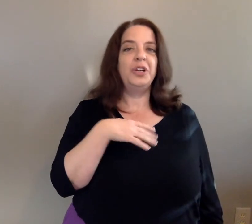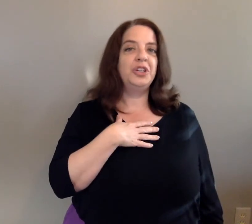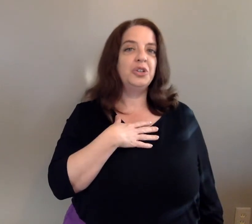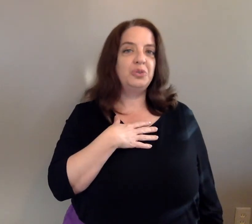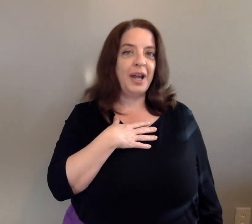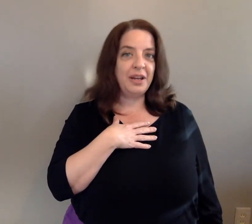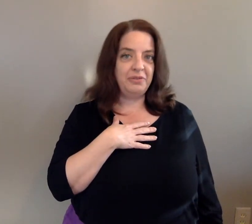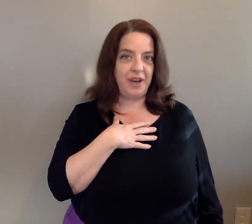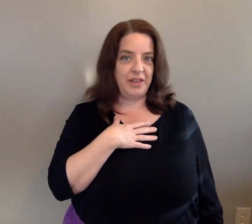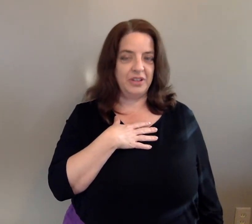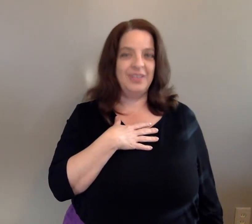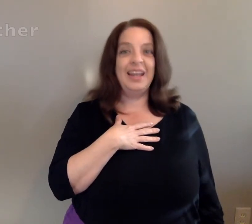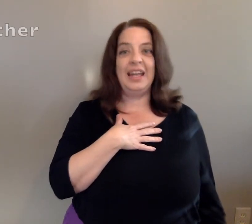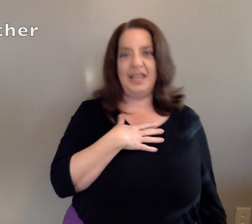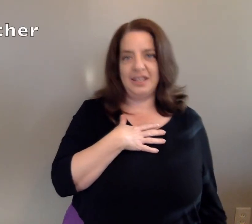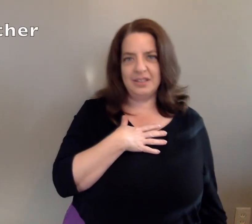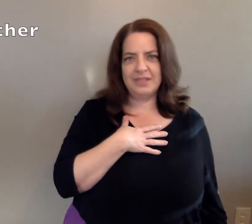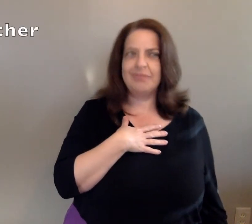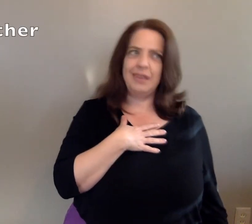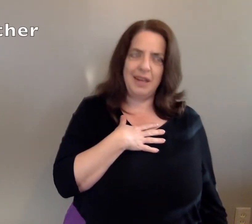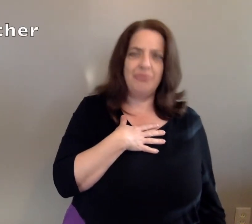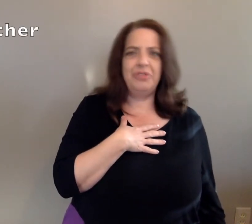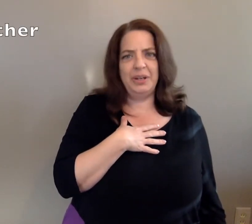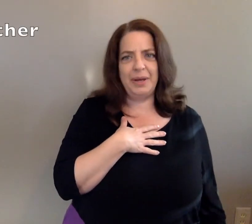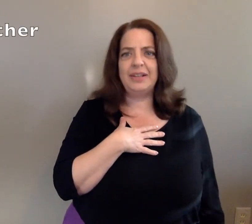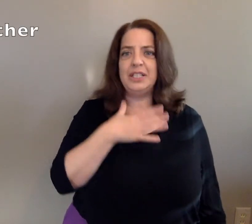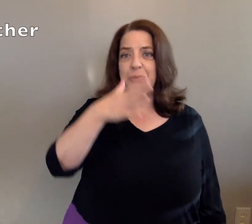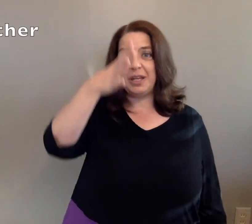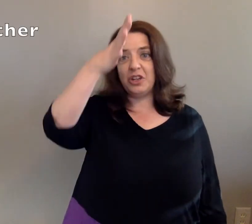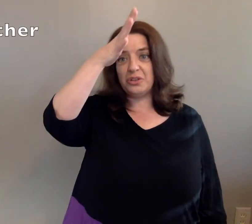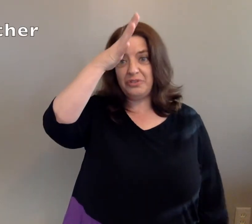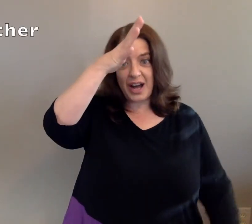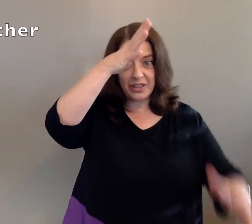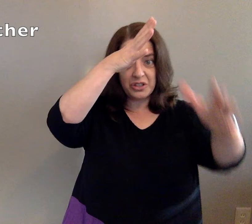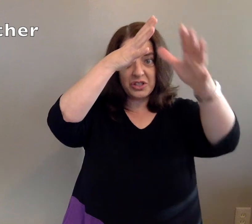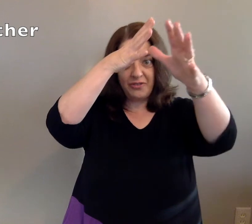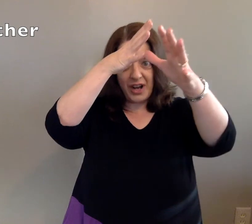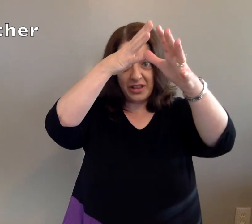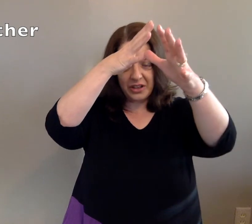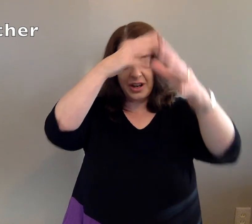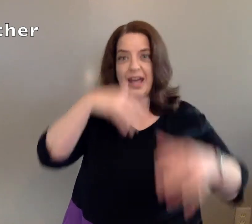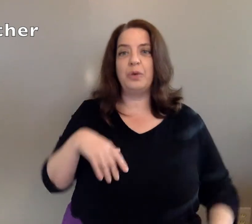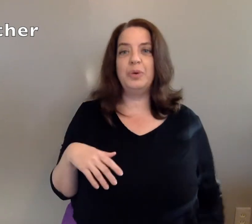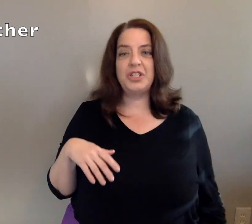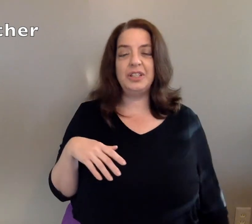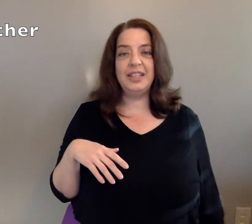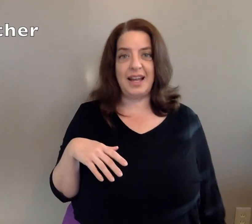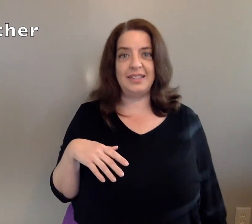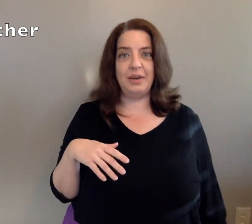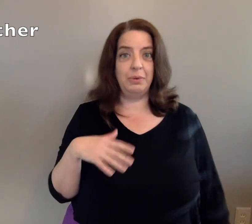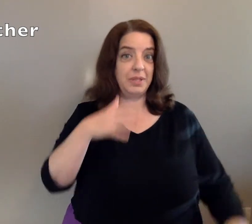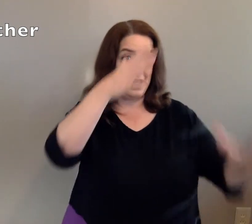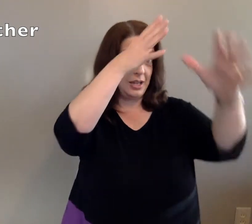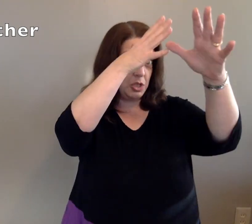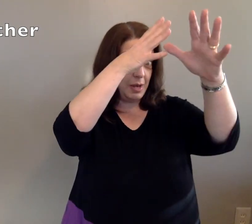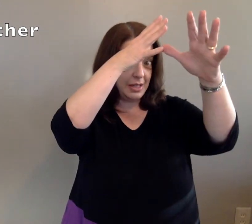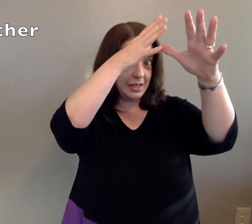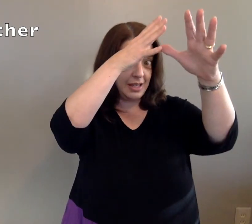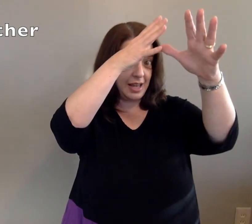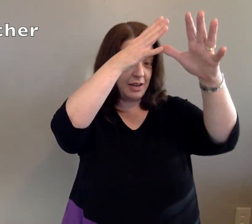your grandfather is, kind of theoretically speaking, your father's father. And originally that's how it was signed, two-handed like that,